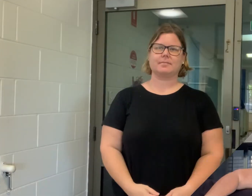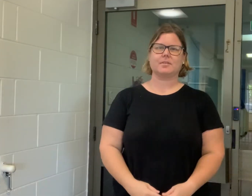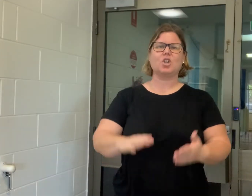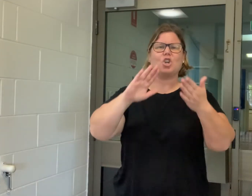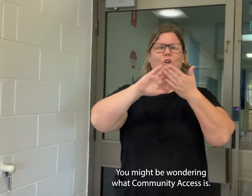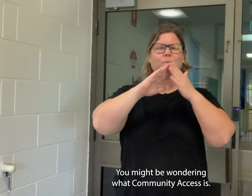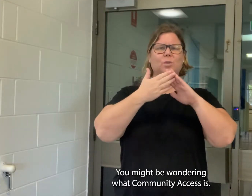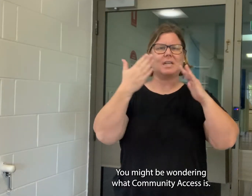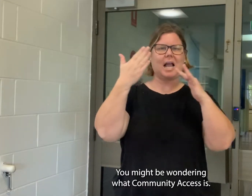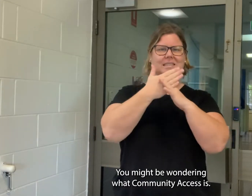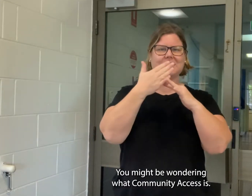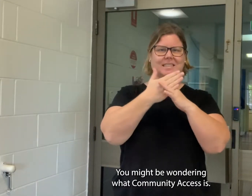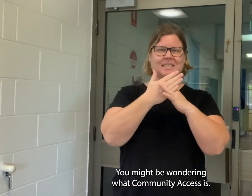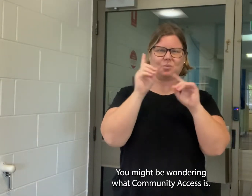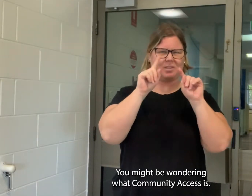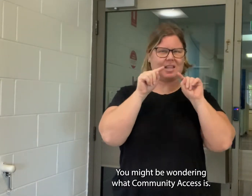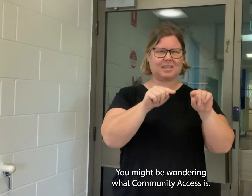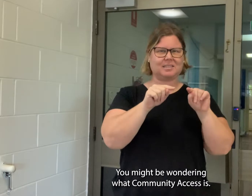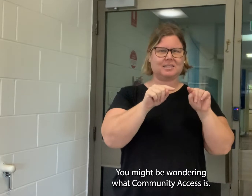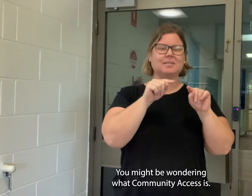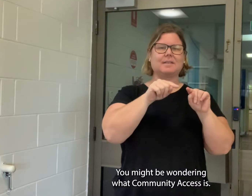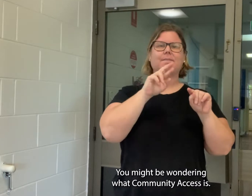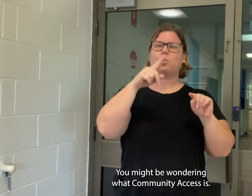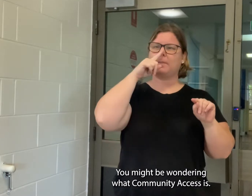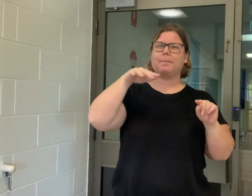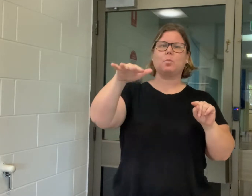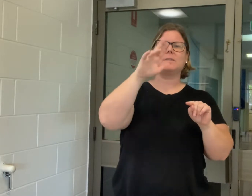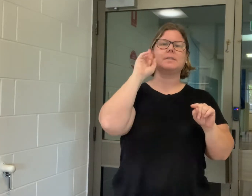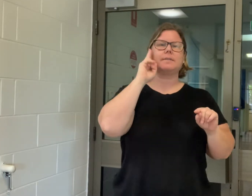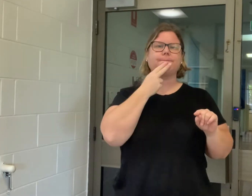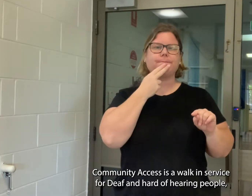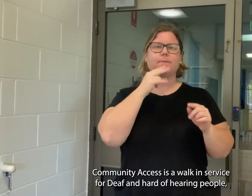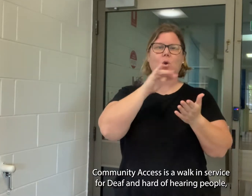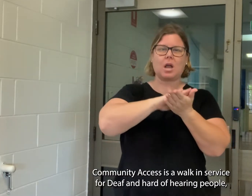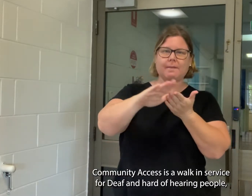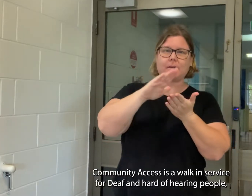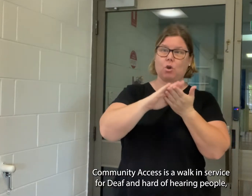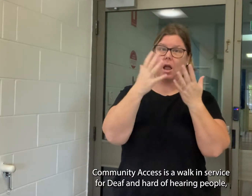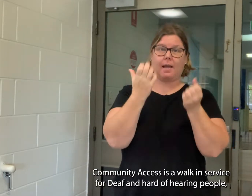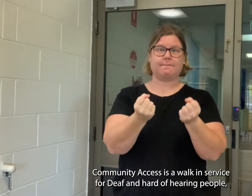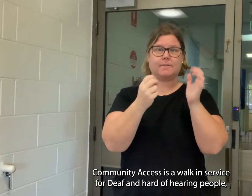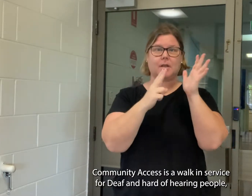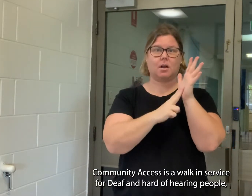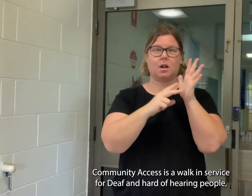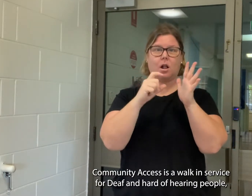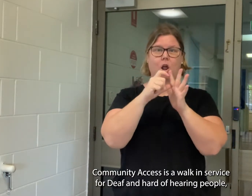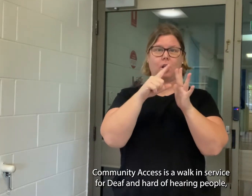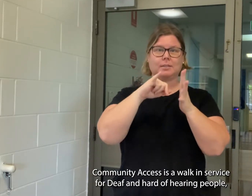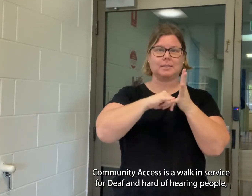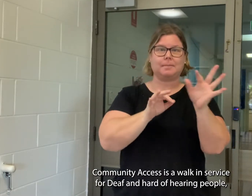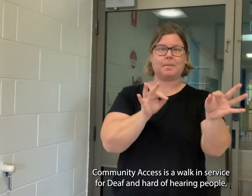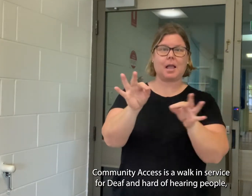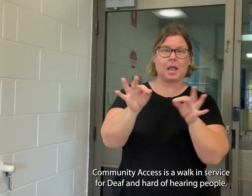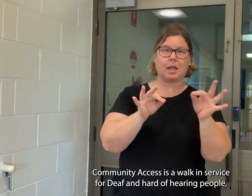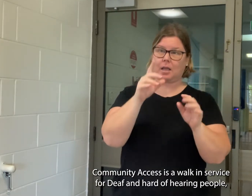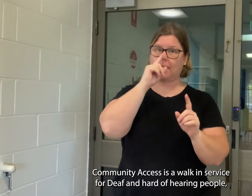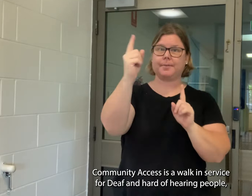You might be wondering what community access is. Community access is a walk-in service for deaf and hard of hearing people